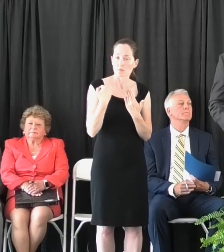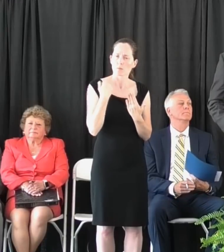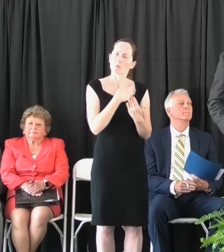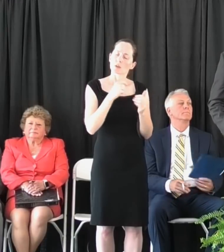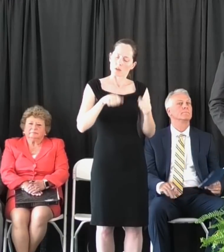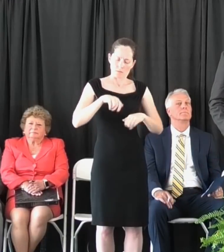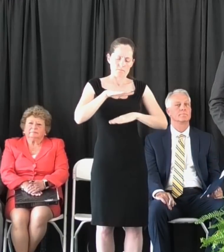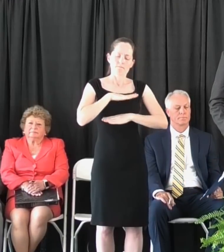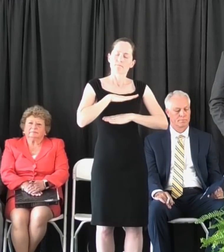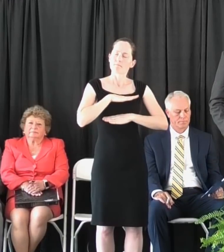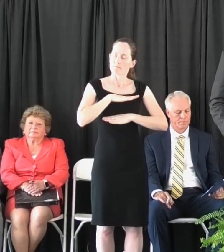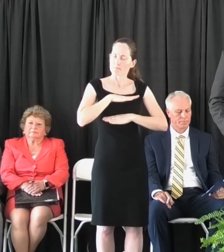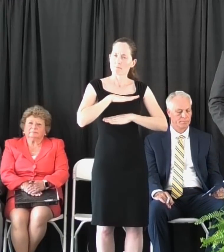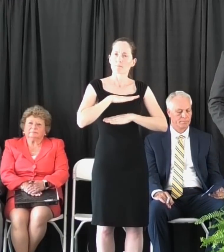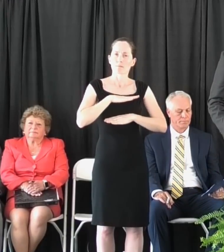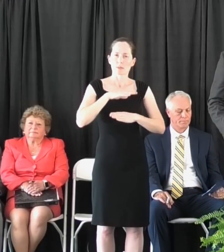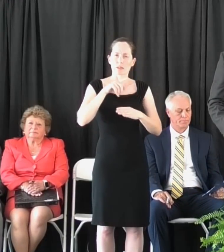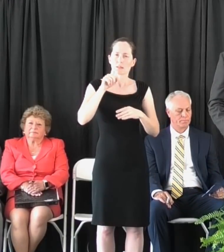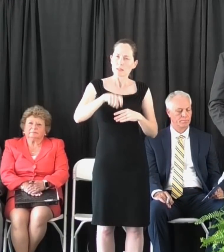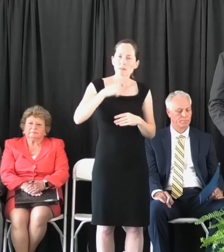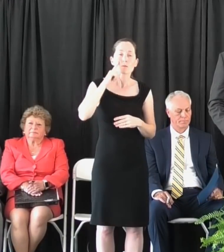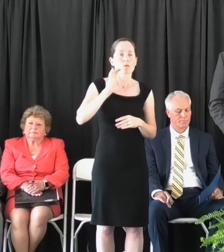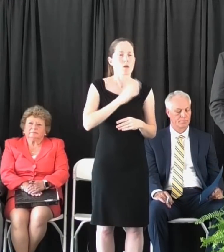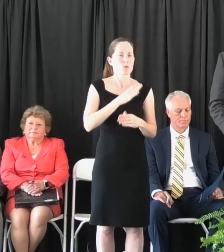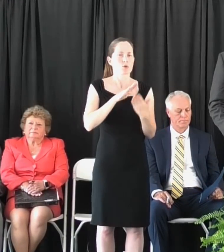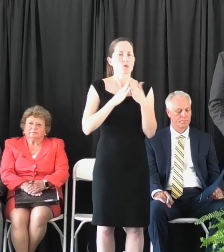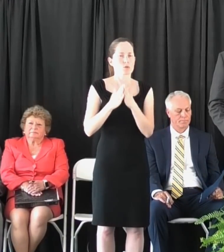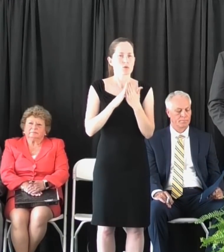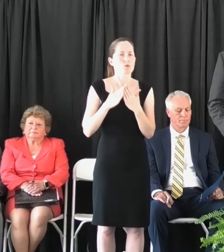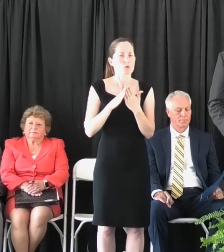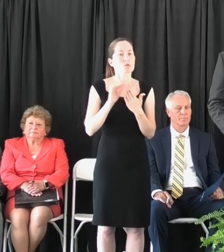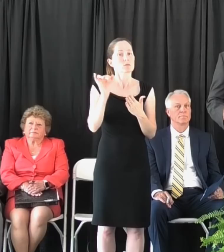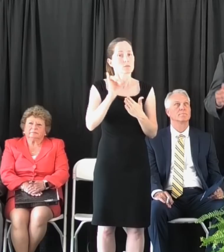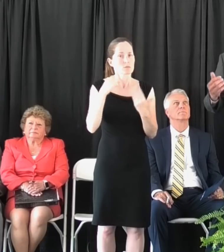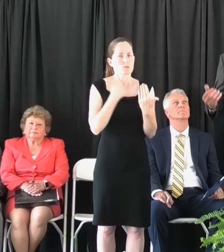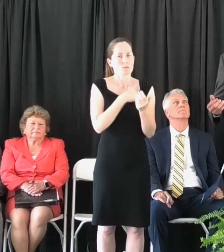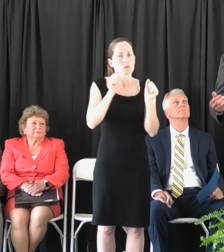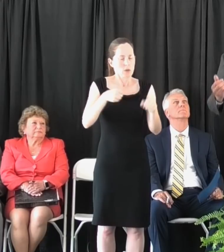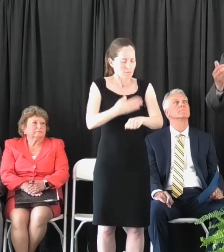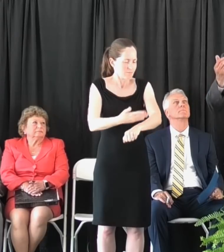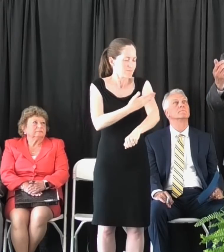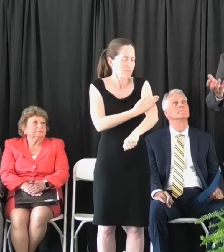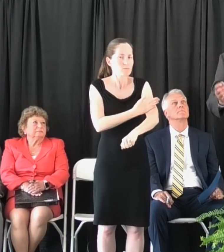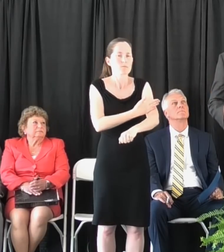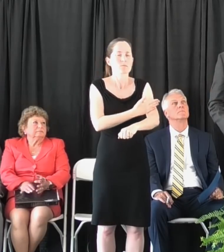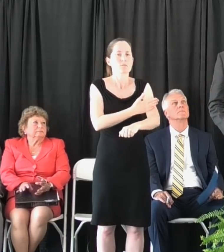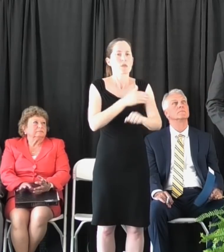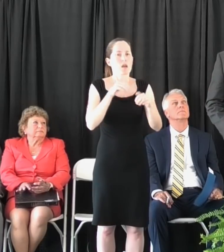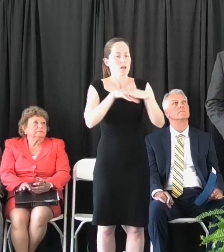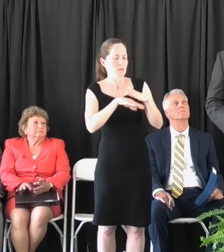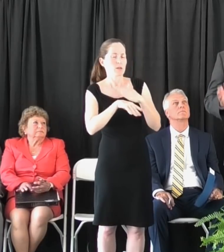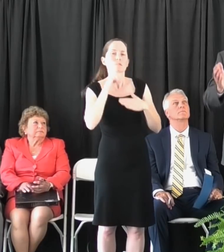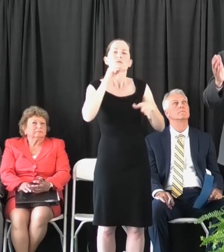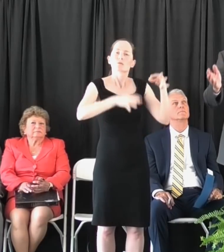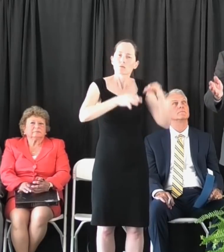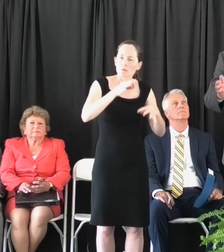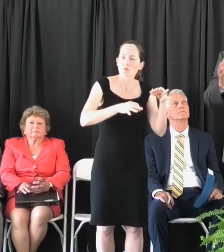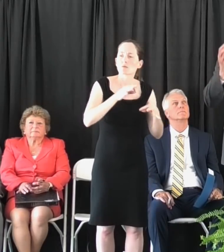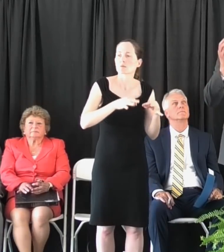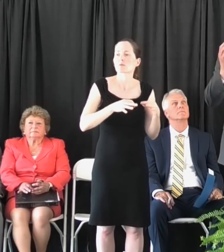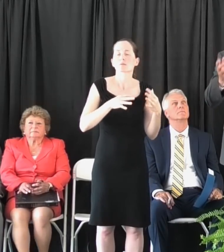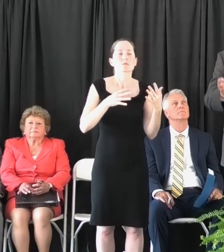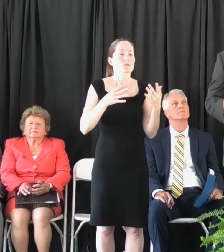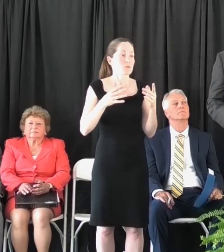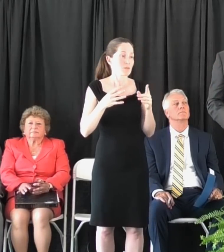of the members of our community and to improve the access to justice. Judge Gelfman has already thanked former Executive